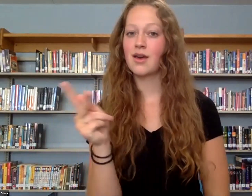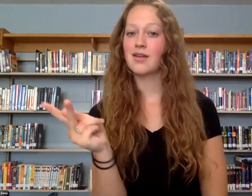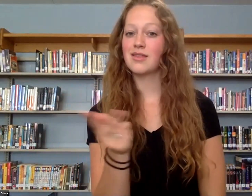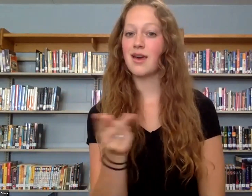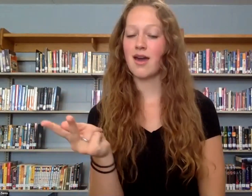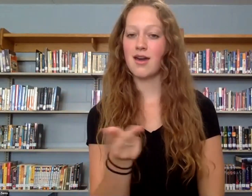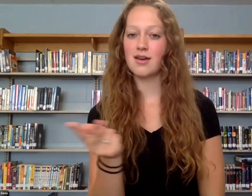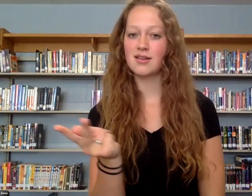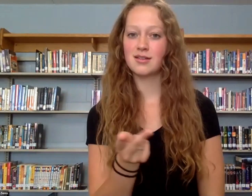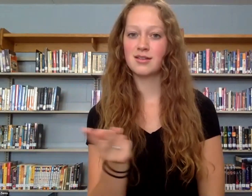they,